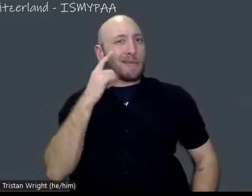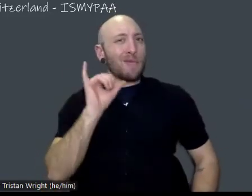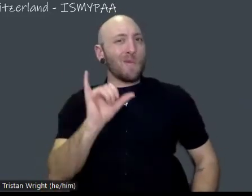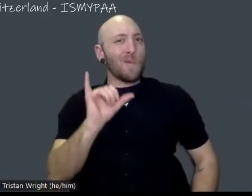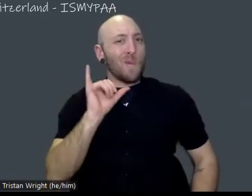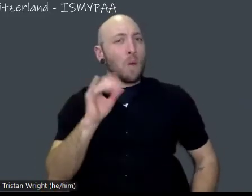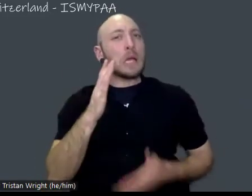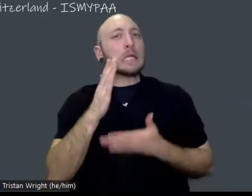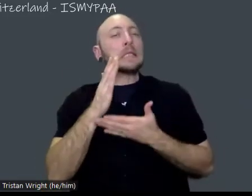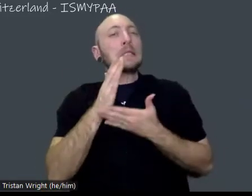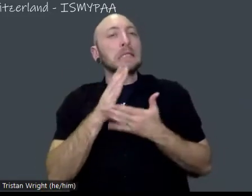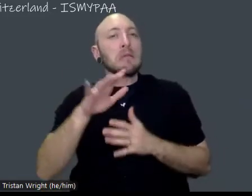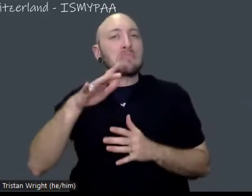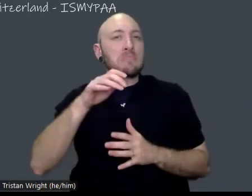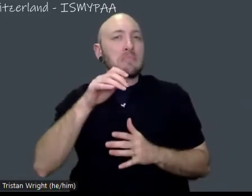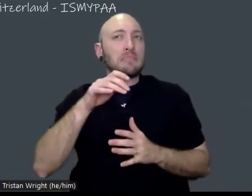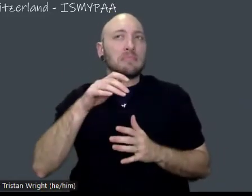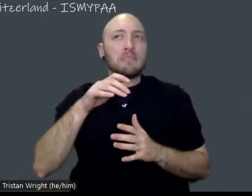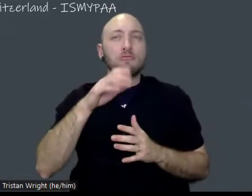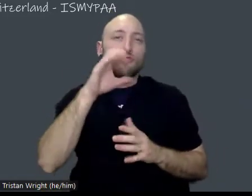situation. I mean, I remember at the age of